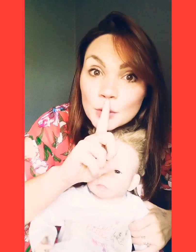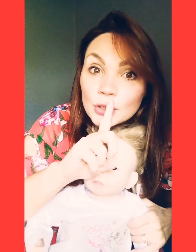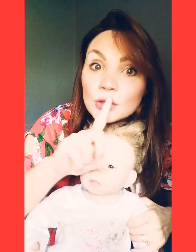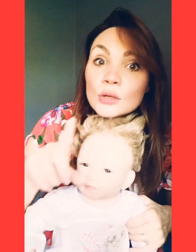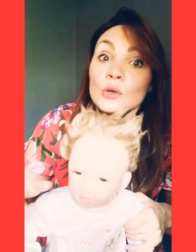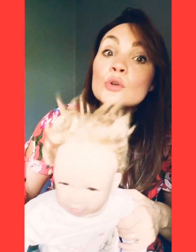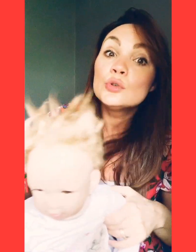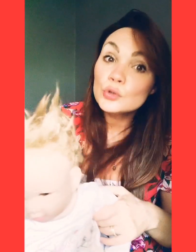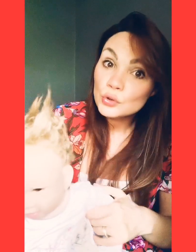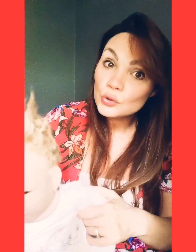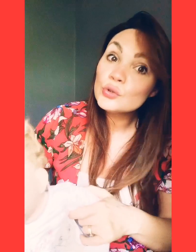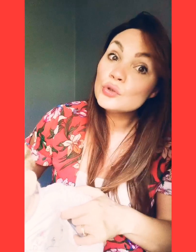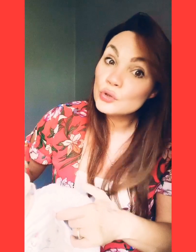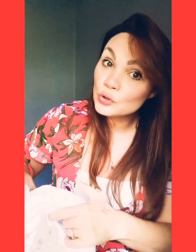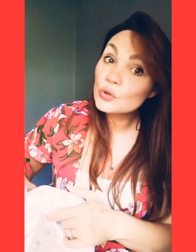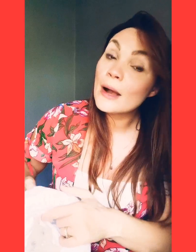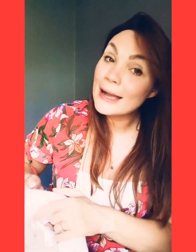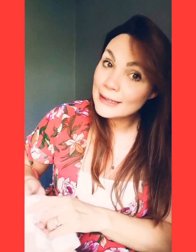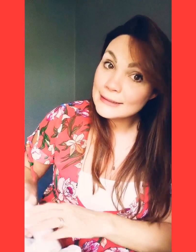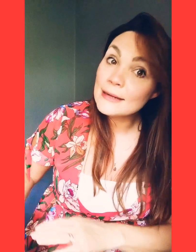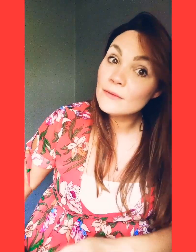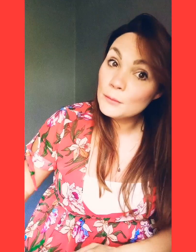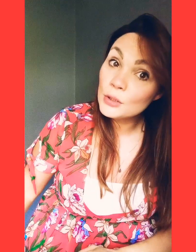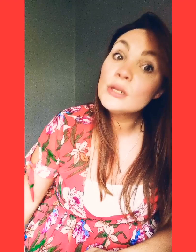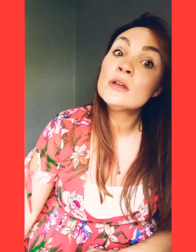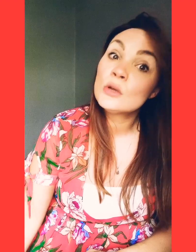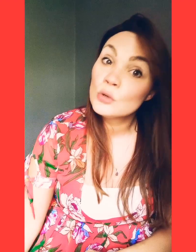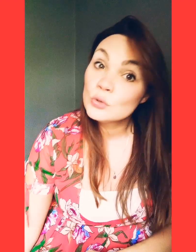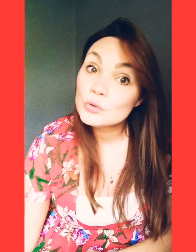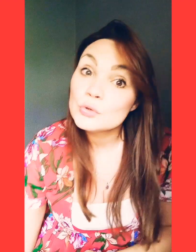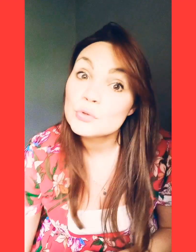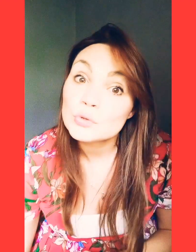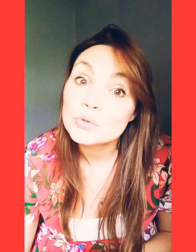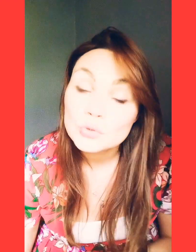everybody. Shh, quiet, everybody.